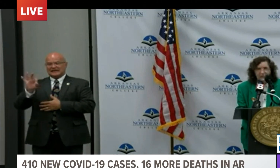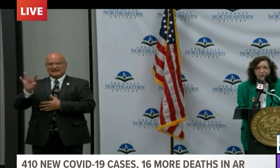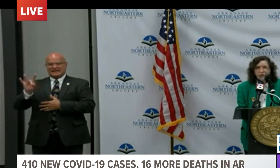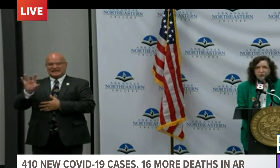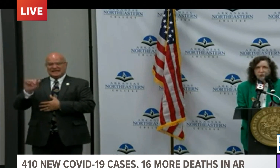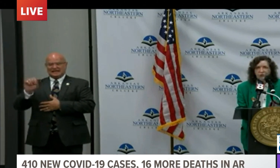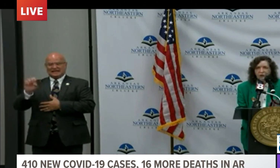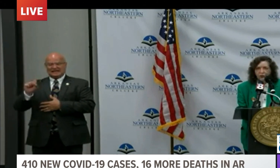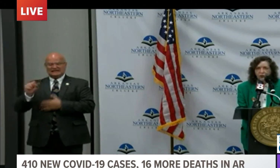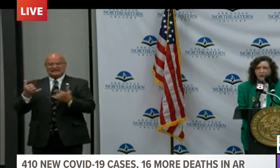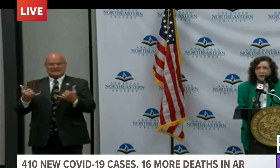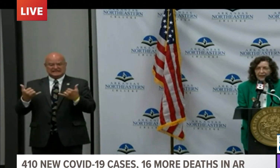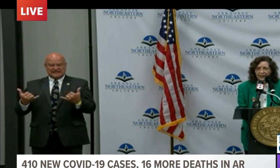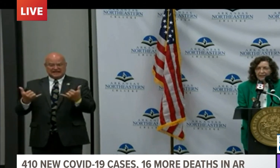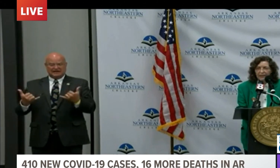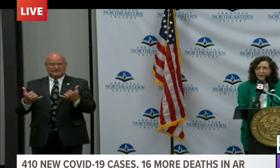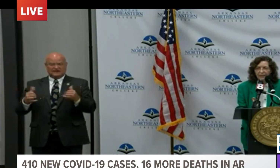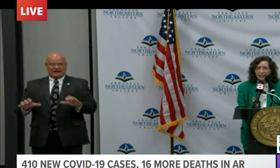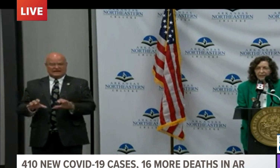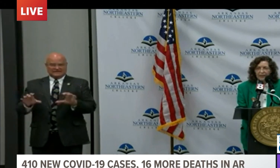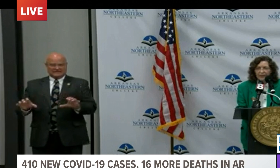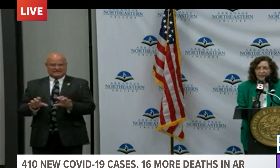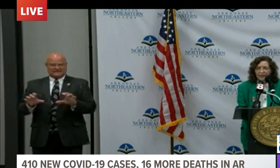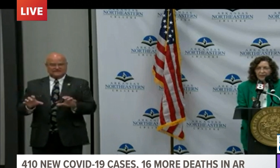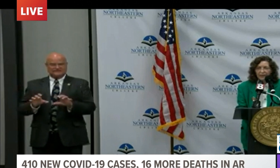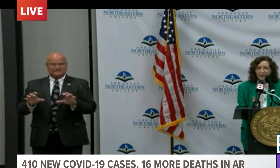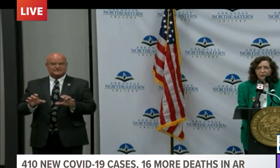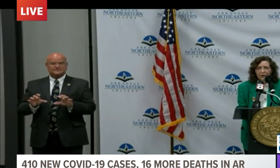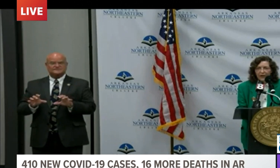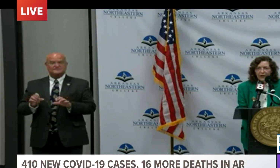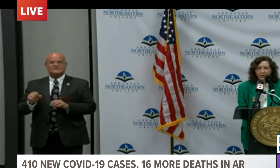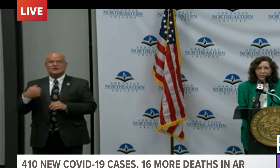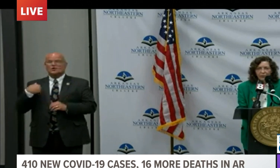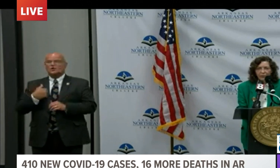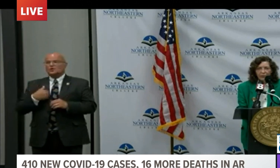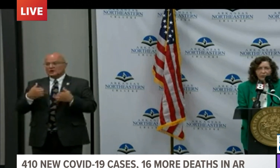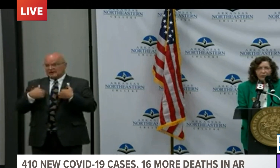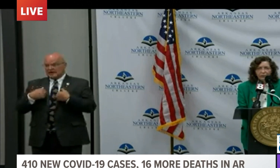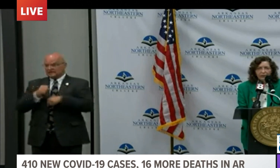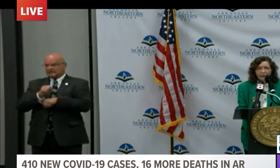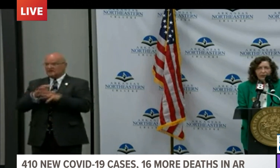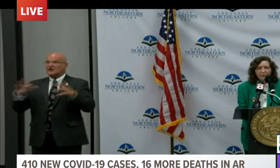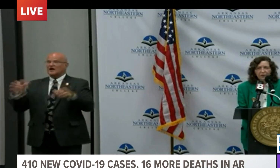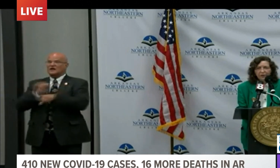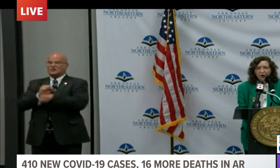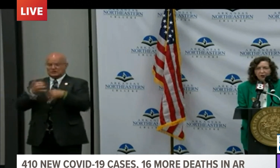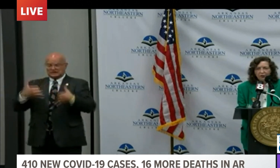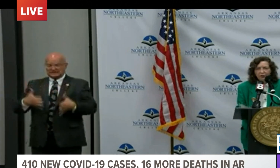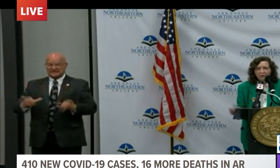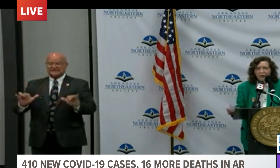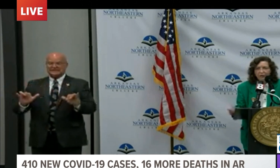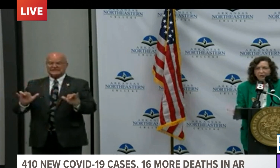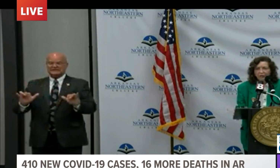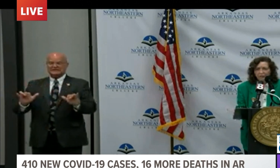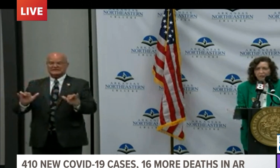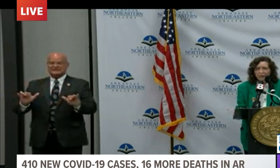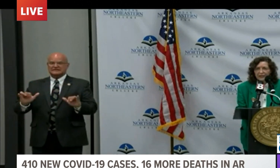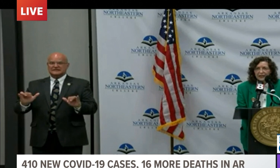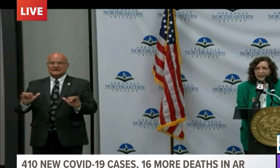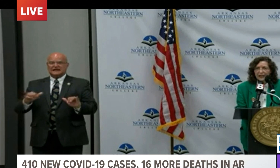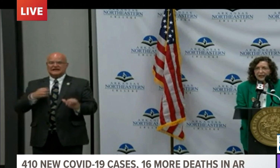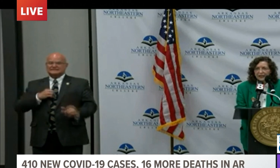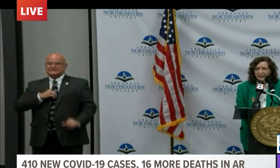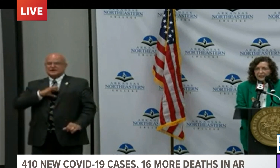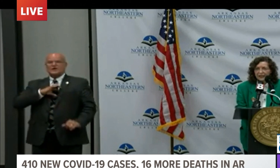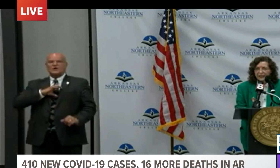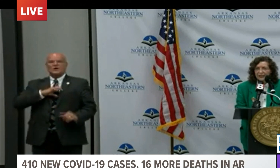5,898 cases who are currently active. So we have work to do, and I'm very heartened by what I heard